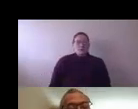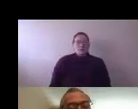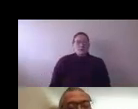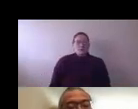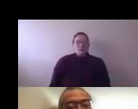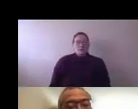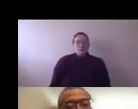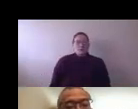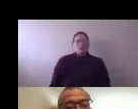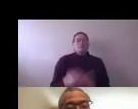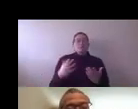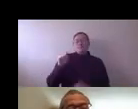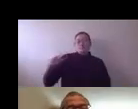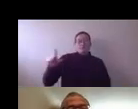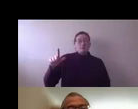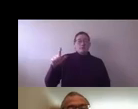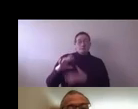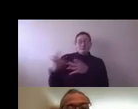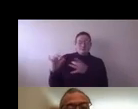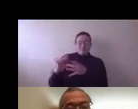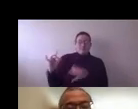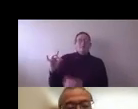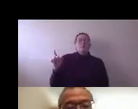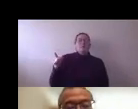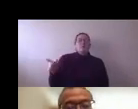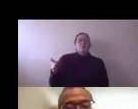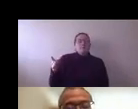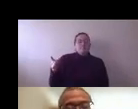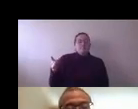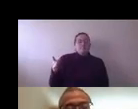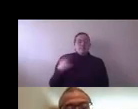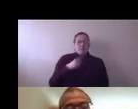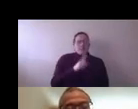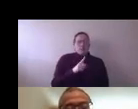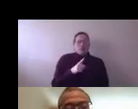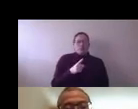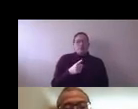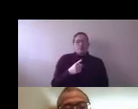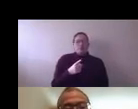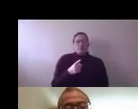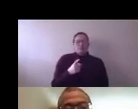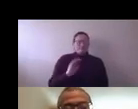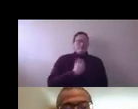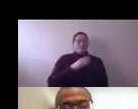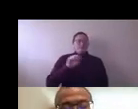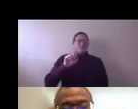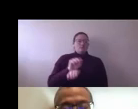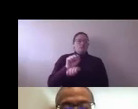As Paul mentioned, as Shannon and Paul both mentioned, that I'm sure our colleagues at